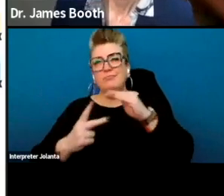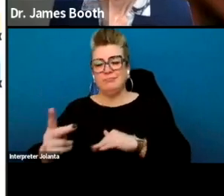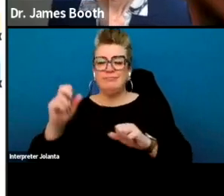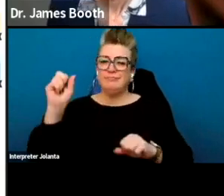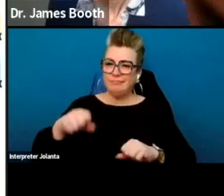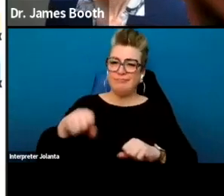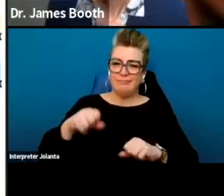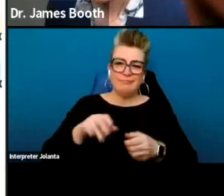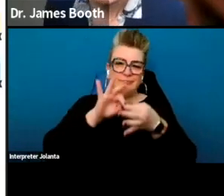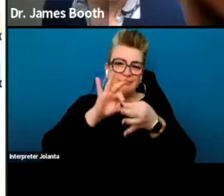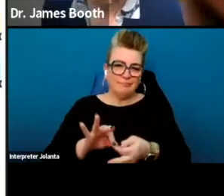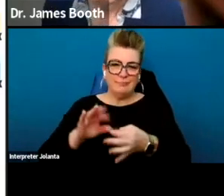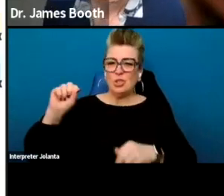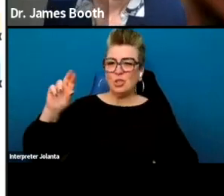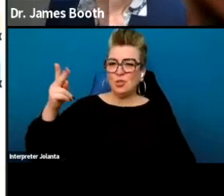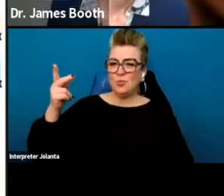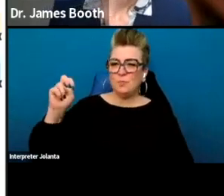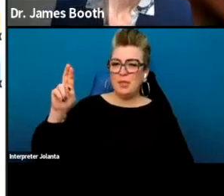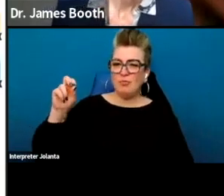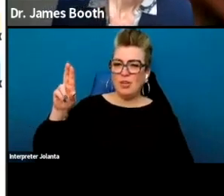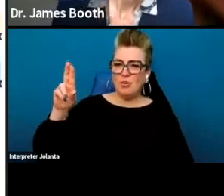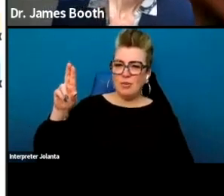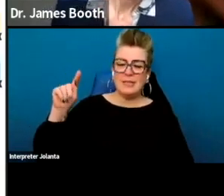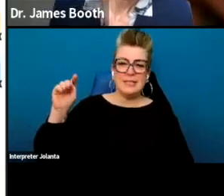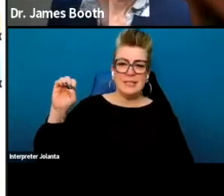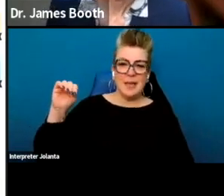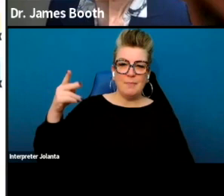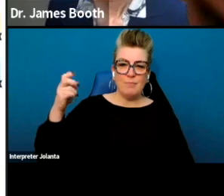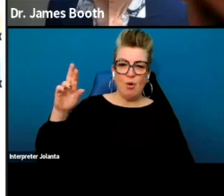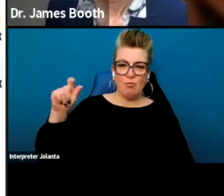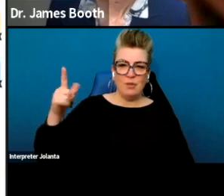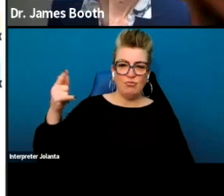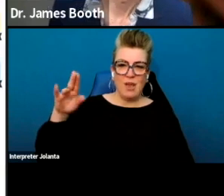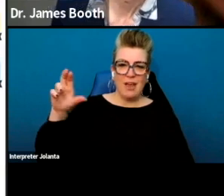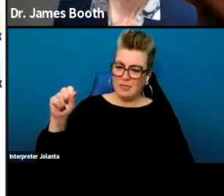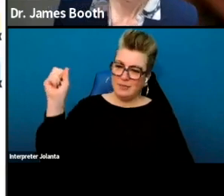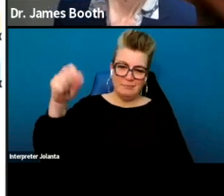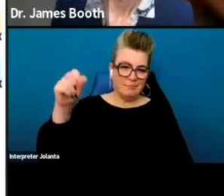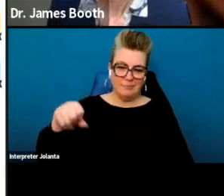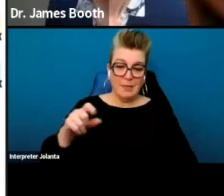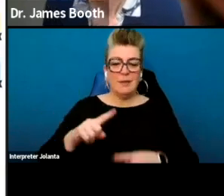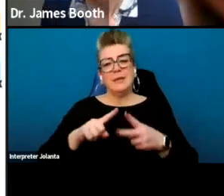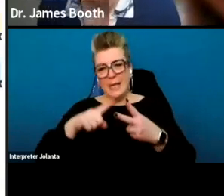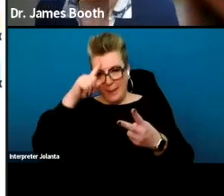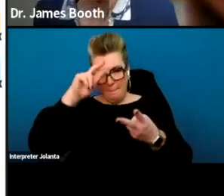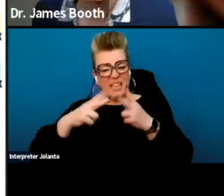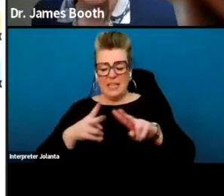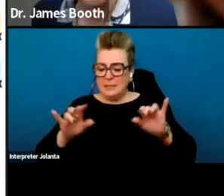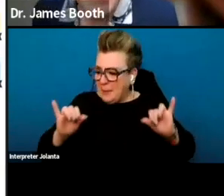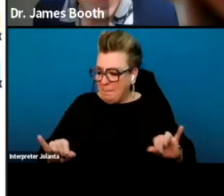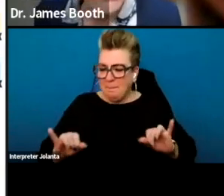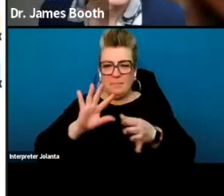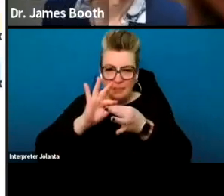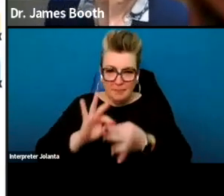specialization in the superior temporal gyrus, whereas a meaning task is related to specialization in